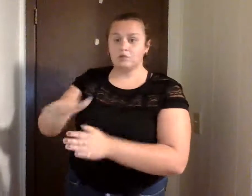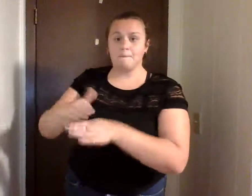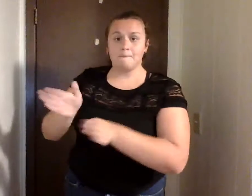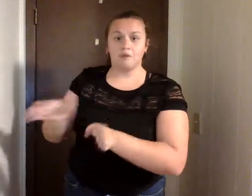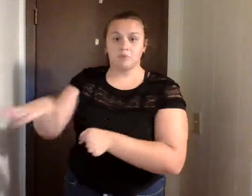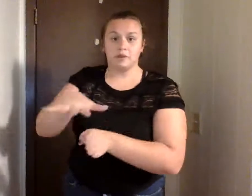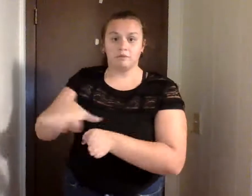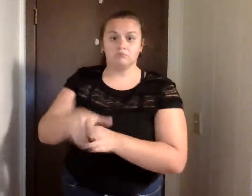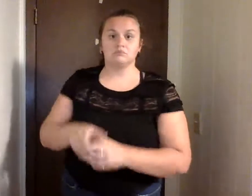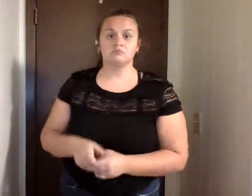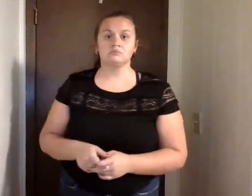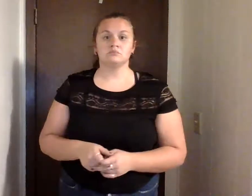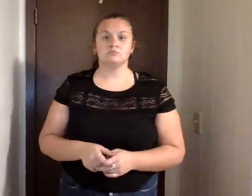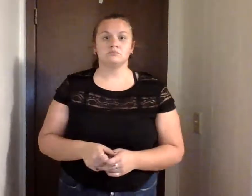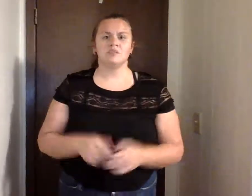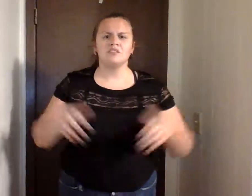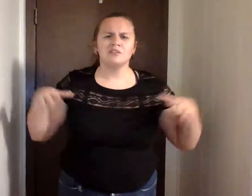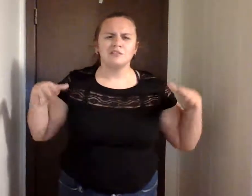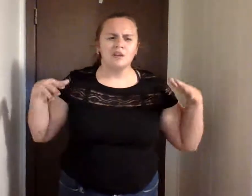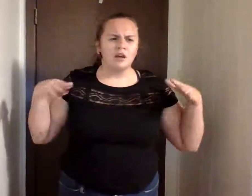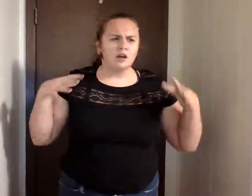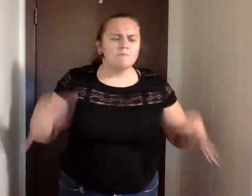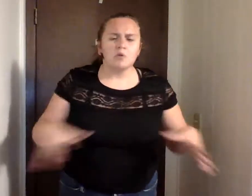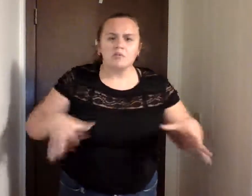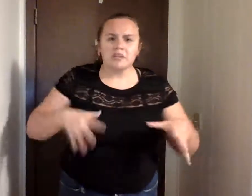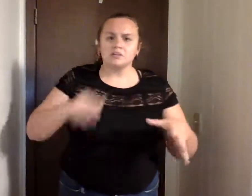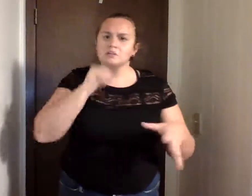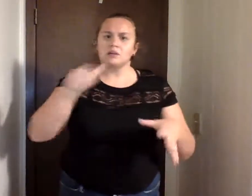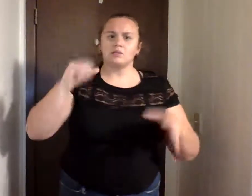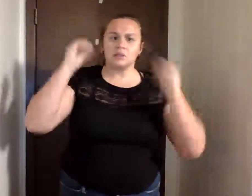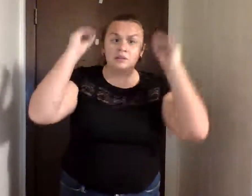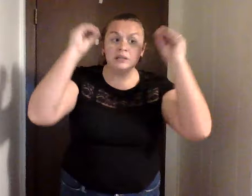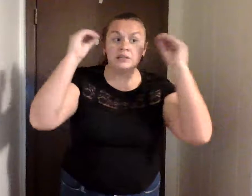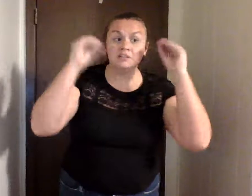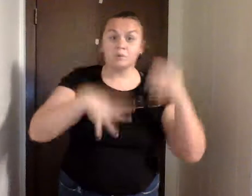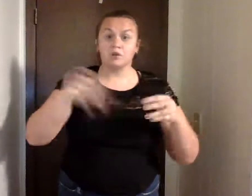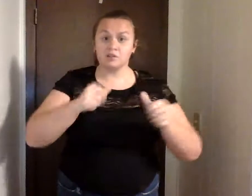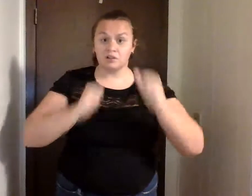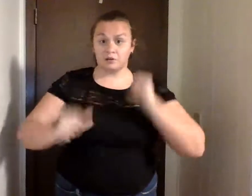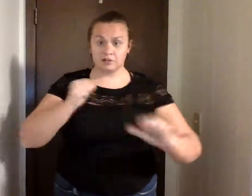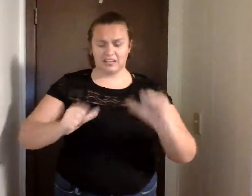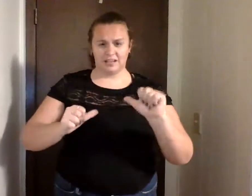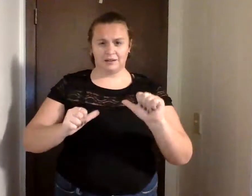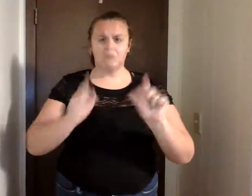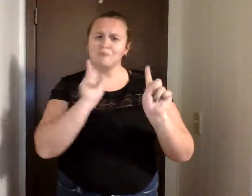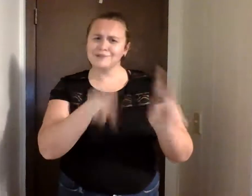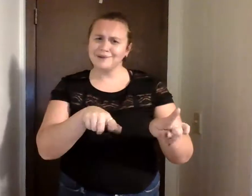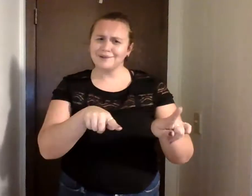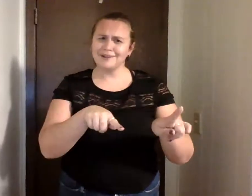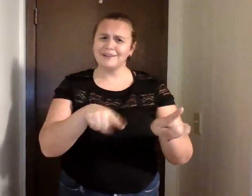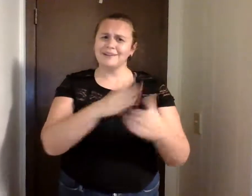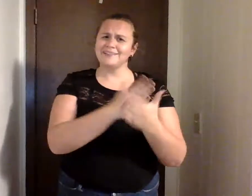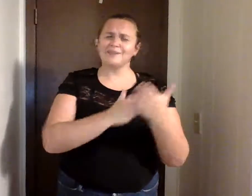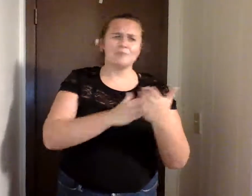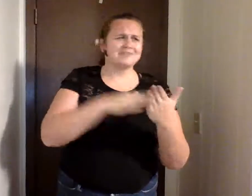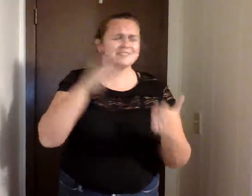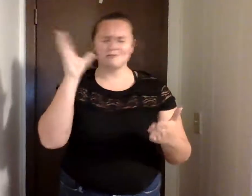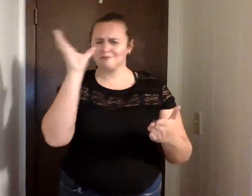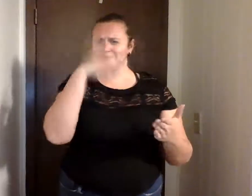drive to not only teach, but also to entertain, resulted in some of the strangest